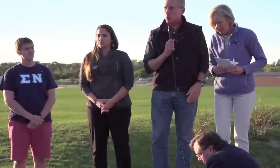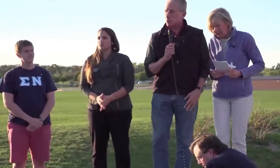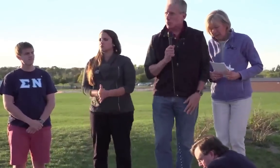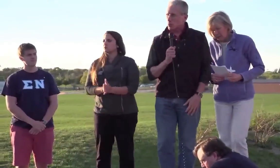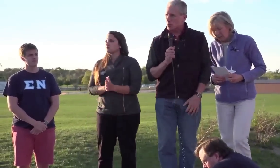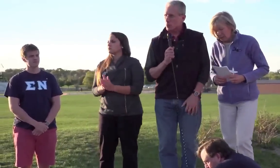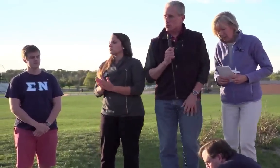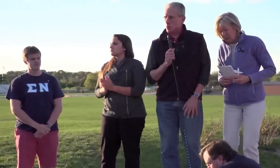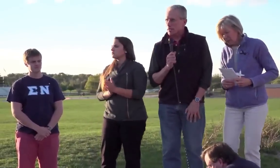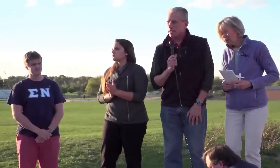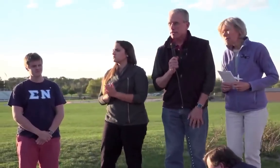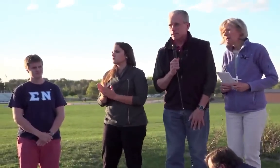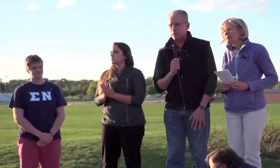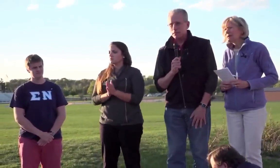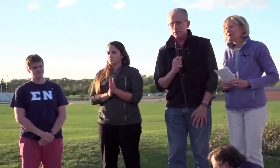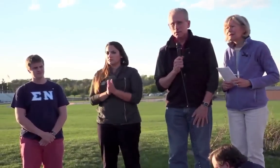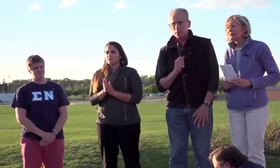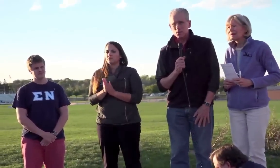candlelight ceremony.